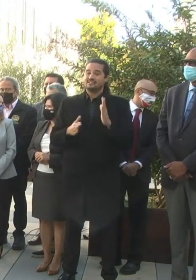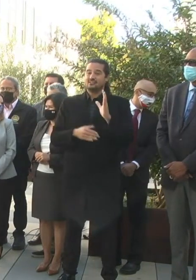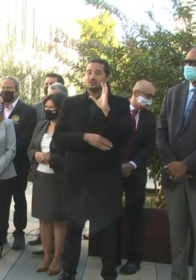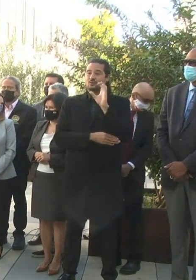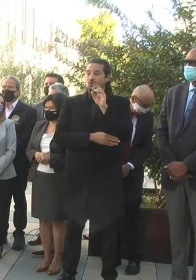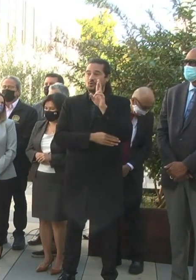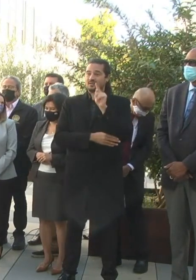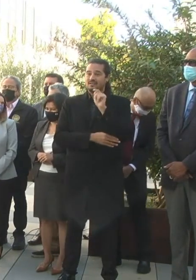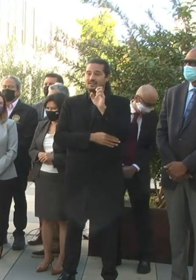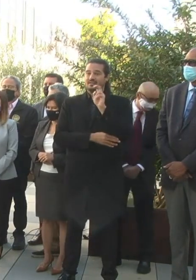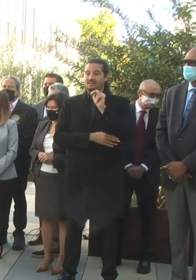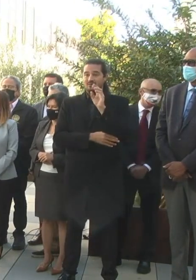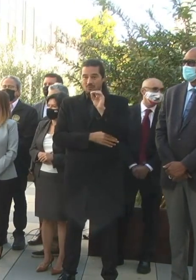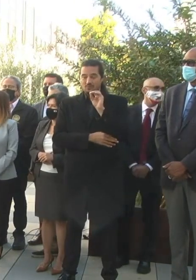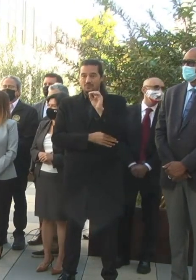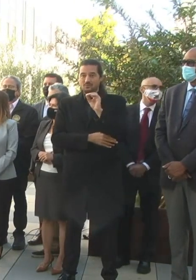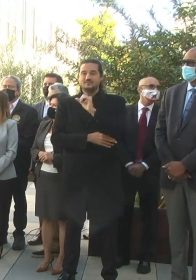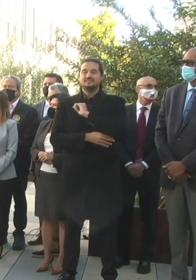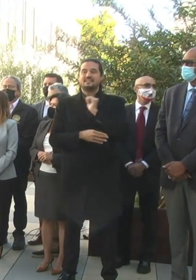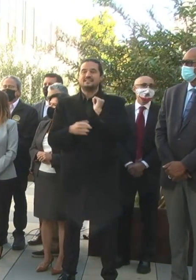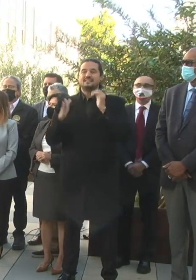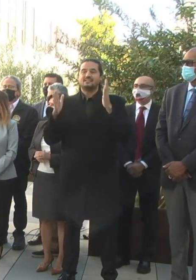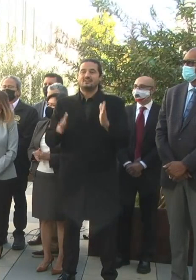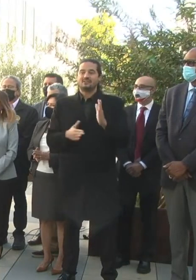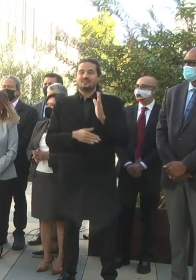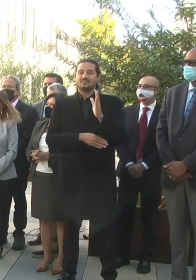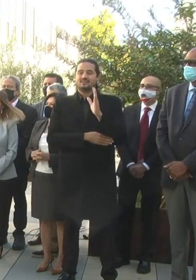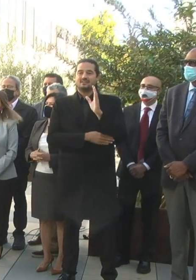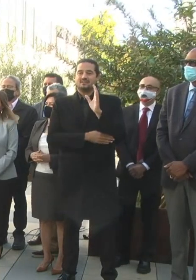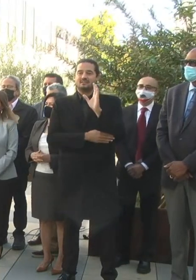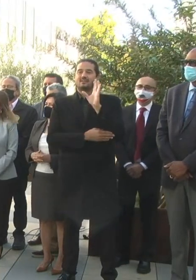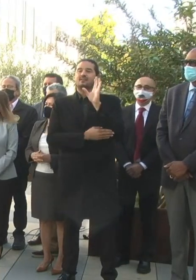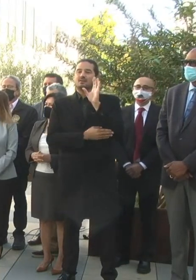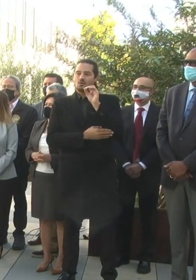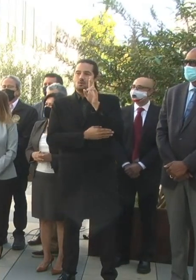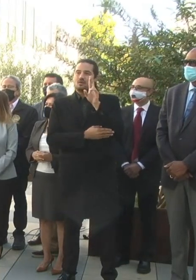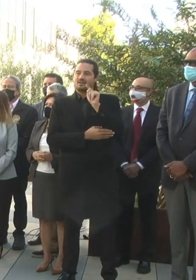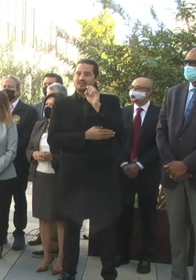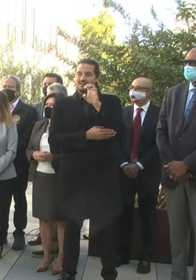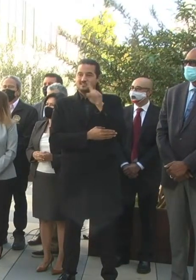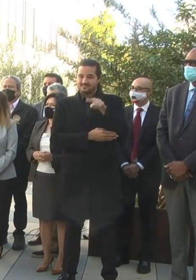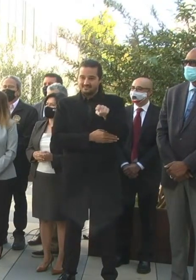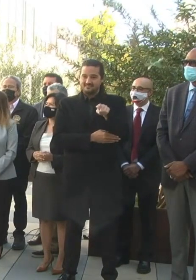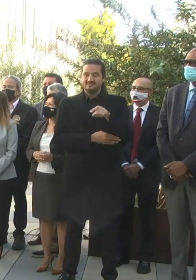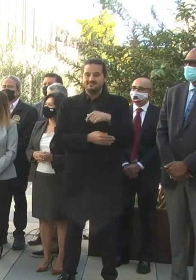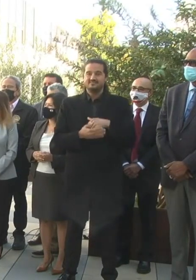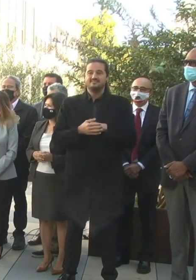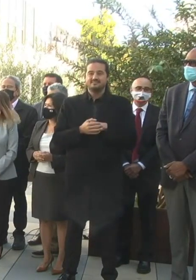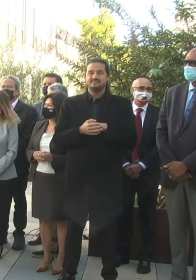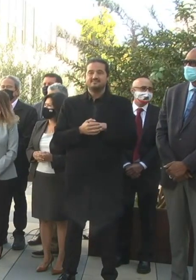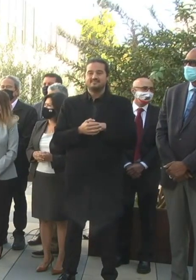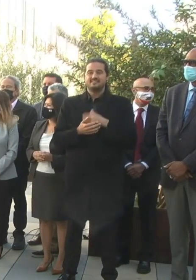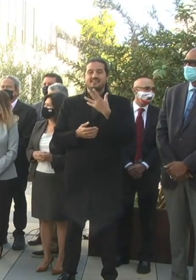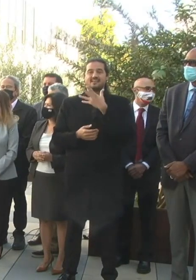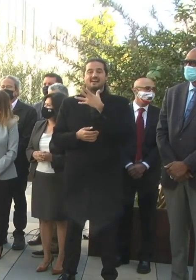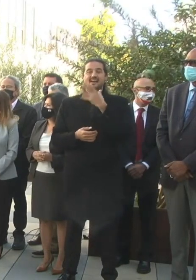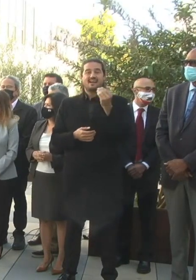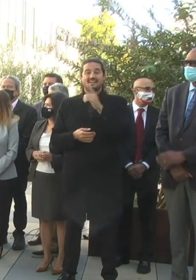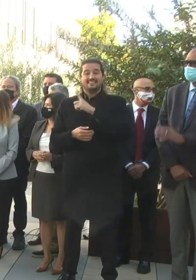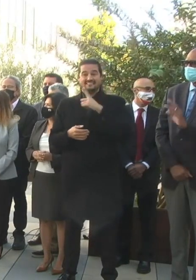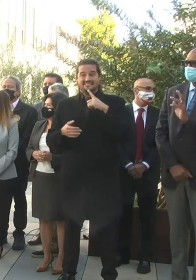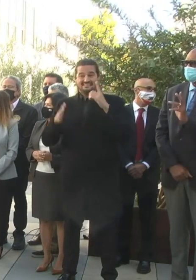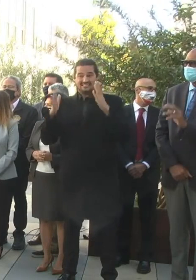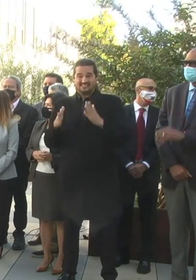Senator Cortese, and then from the California Assembly, Assembly Member Chu, Assembly Member